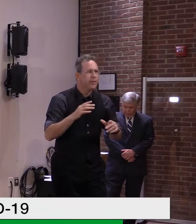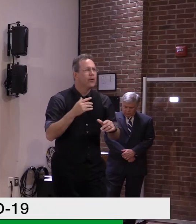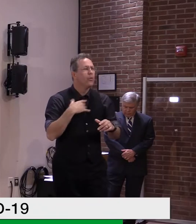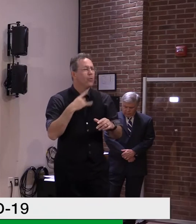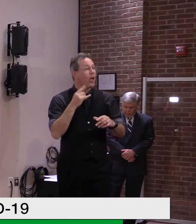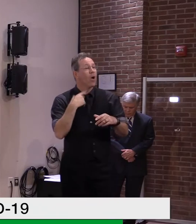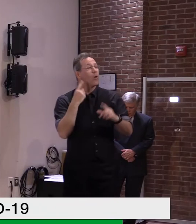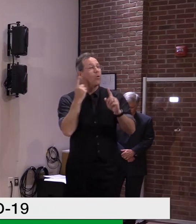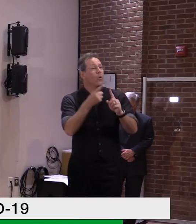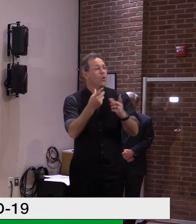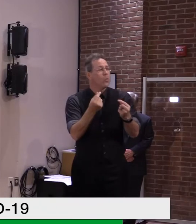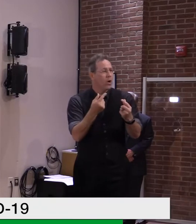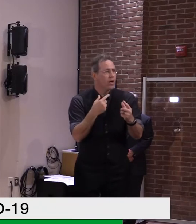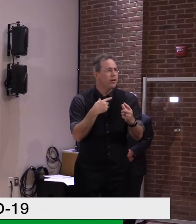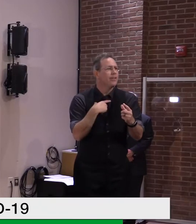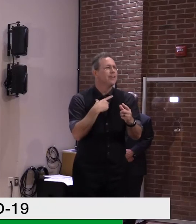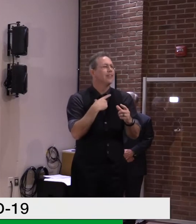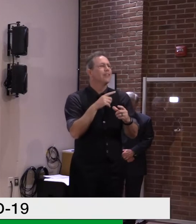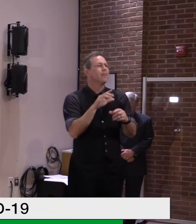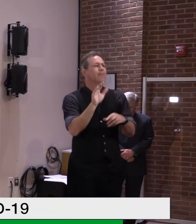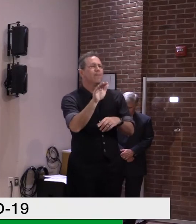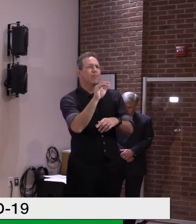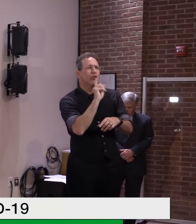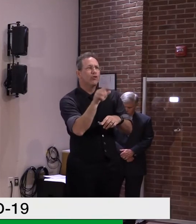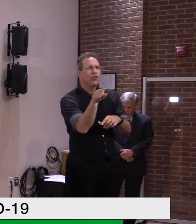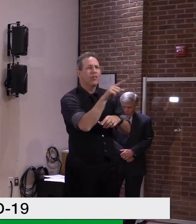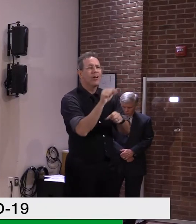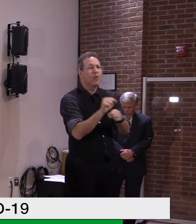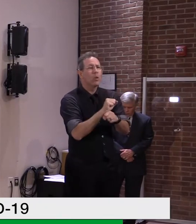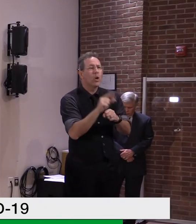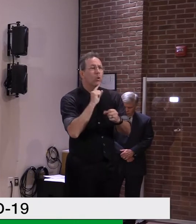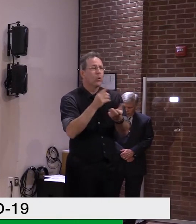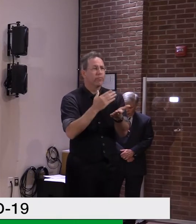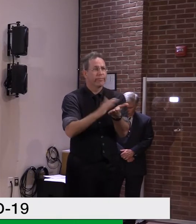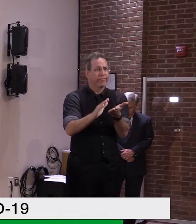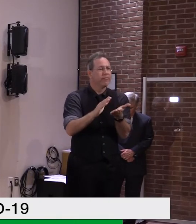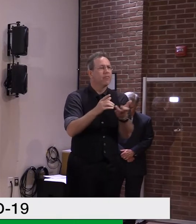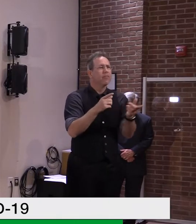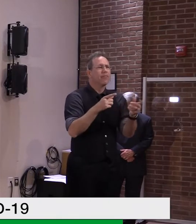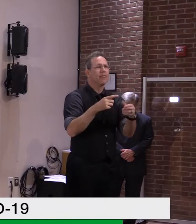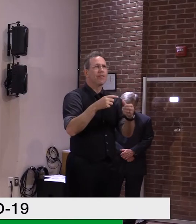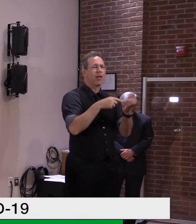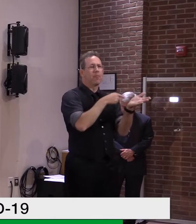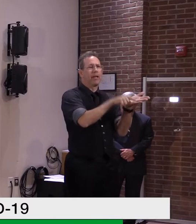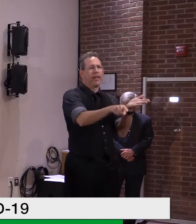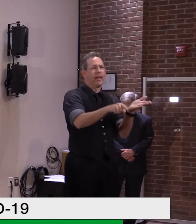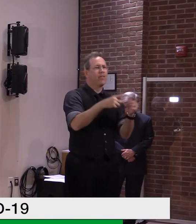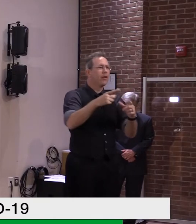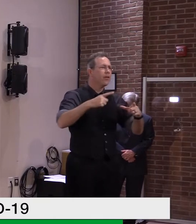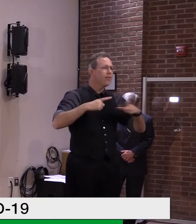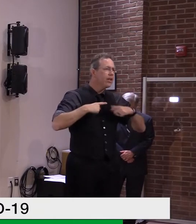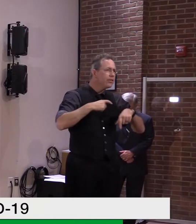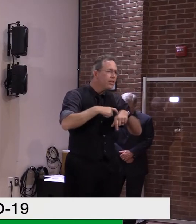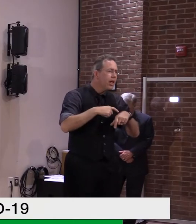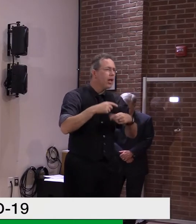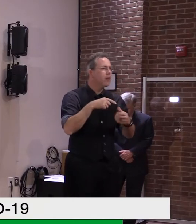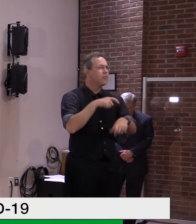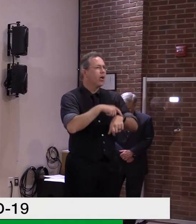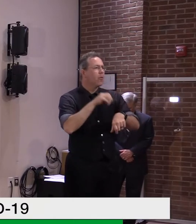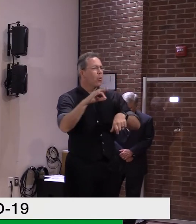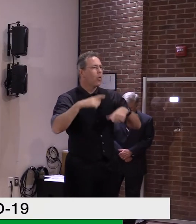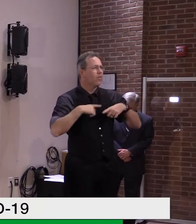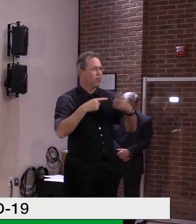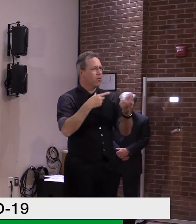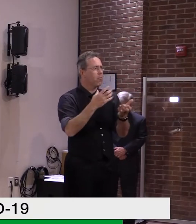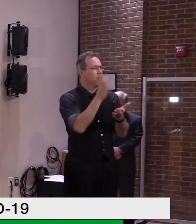to ensure that the employees receive the benefits and the pay that they believe they're entitled to. And